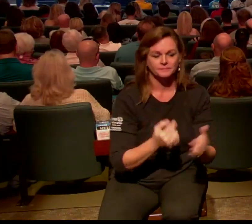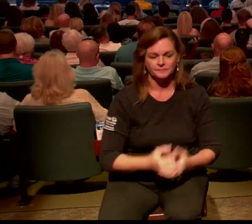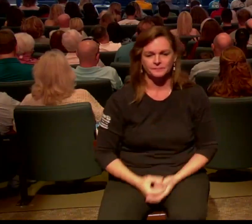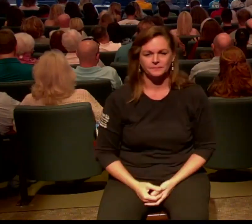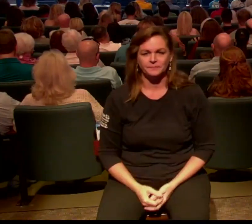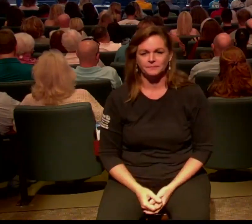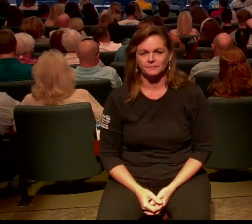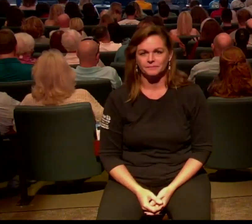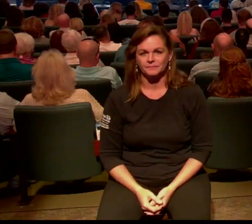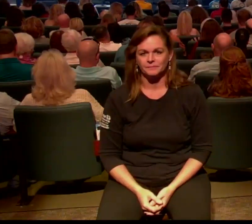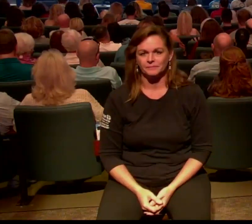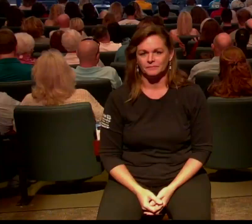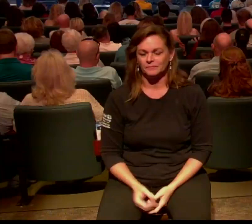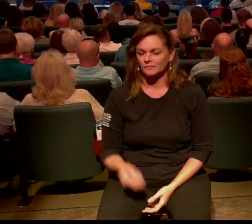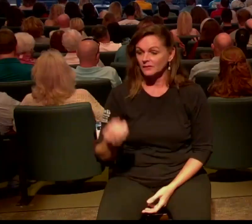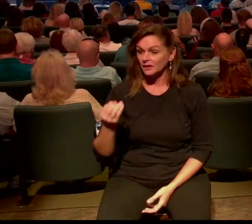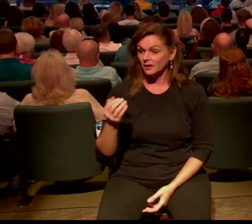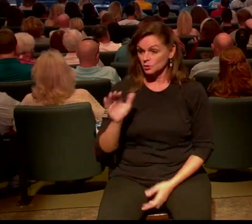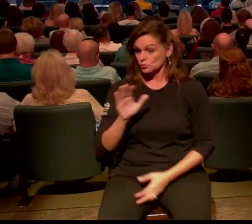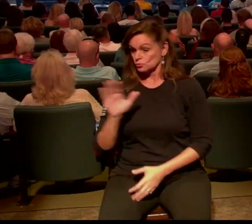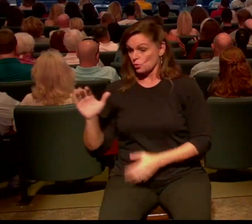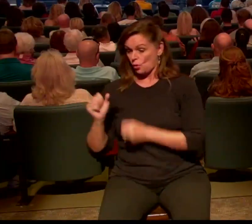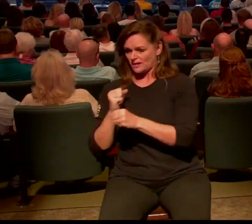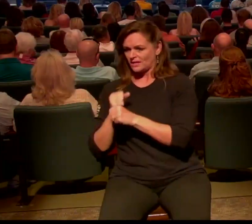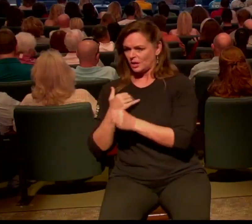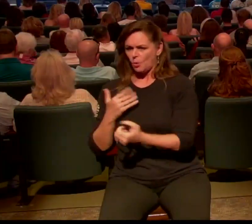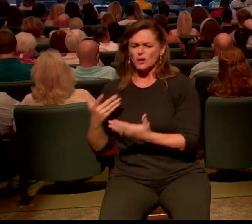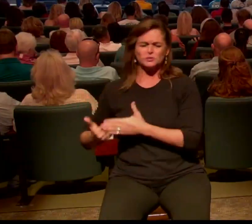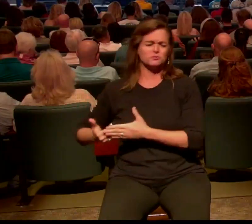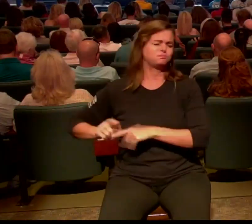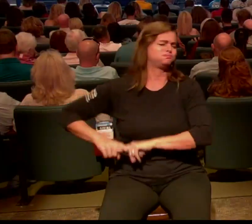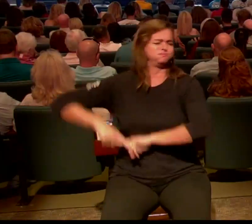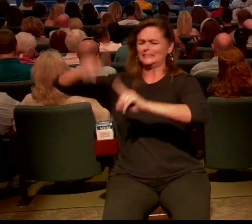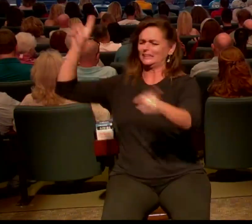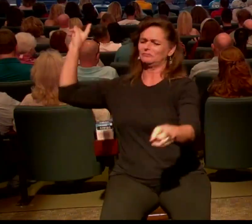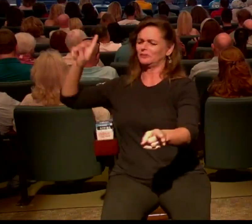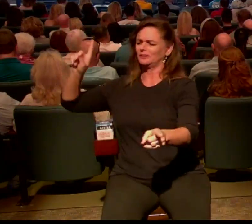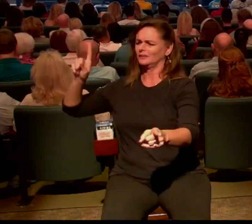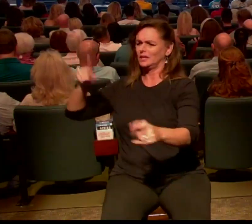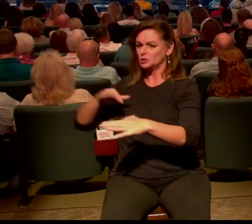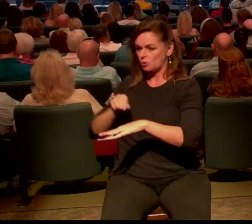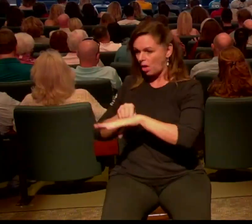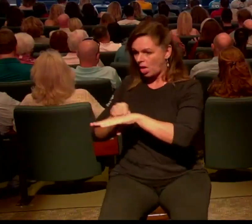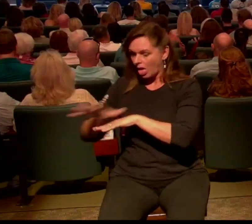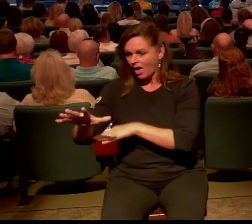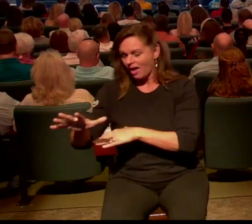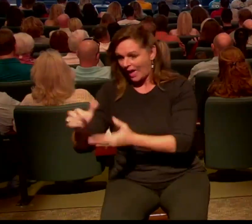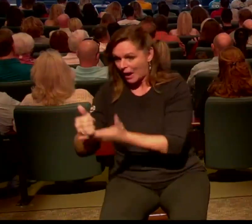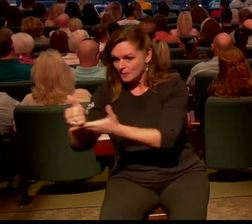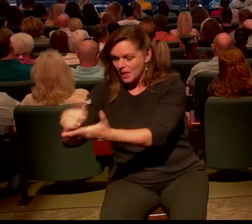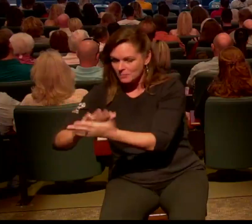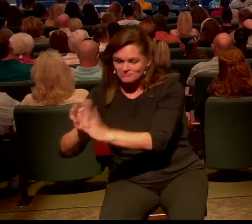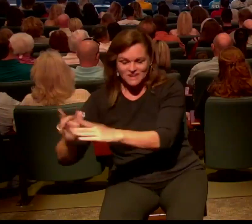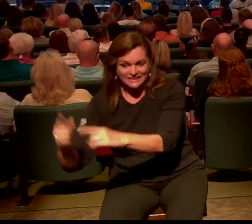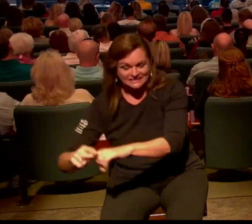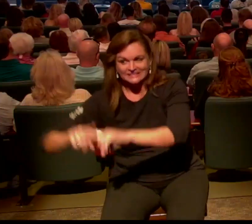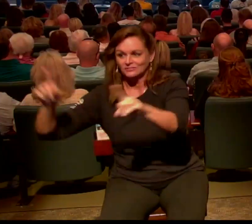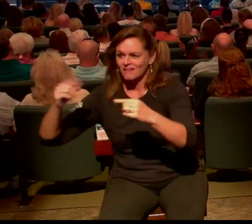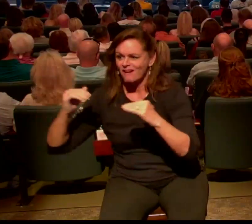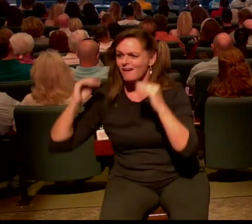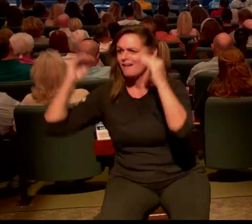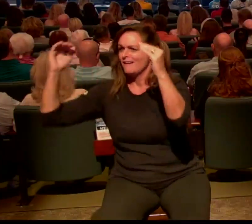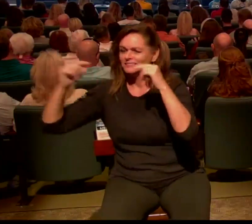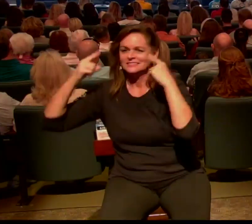If you want to have a life-changing year, not only for yourself, but for others, then I want you every day